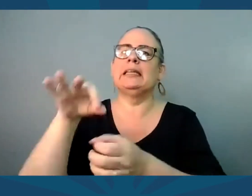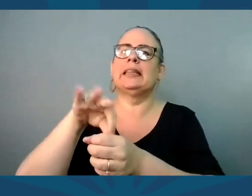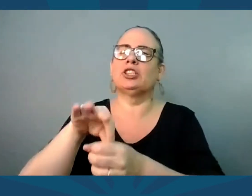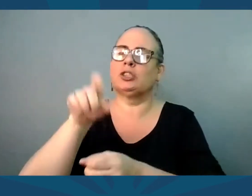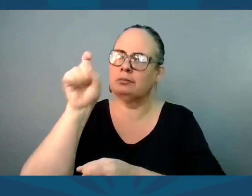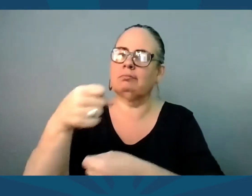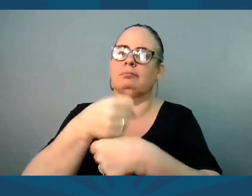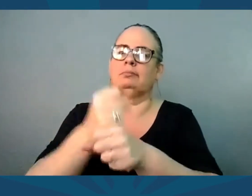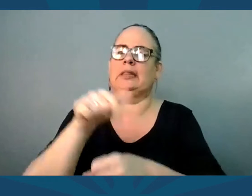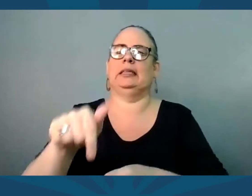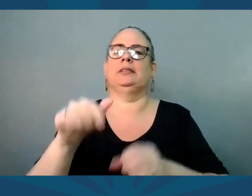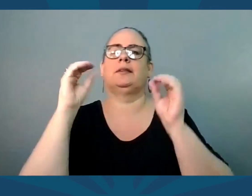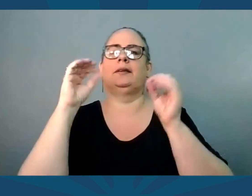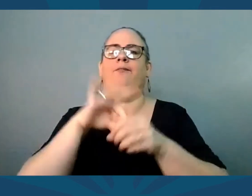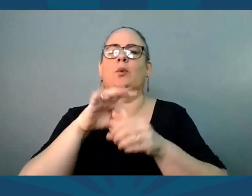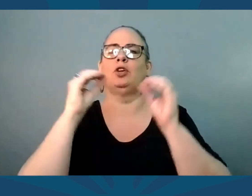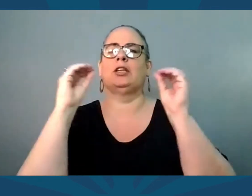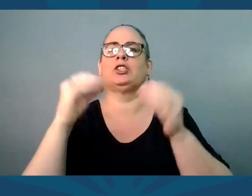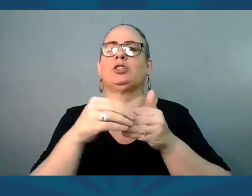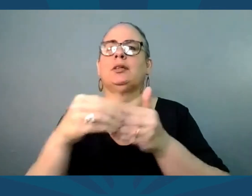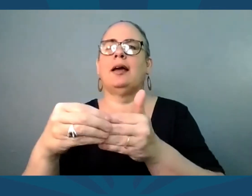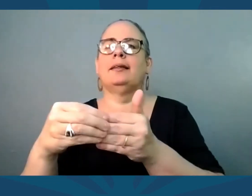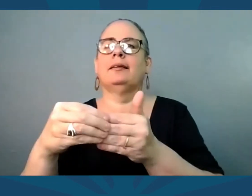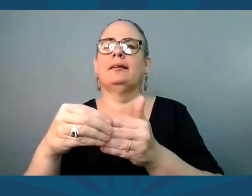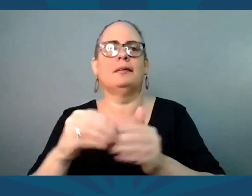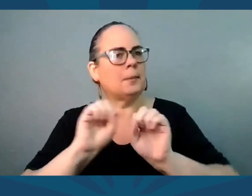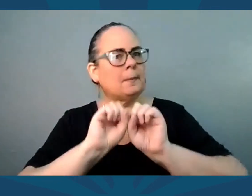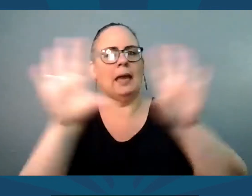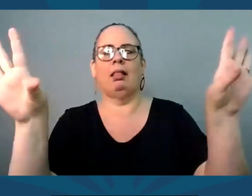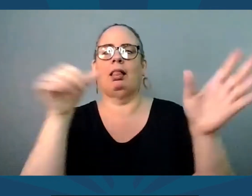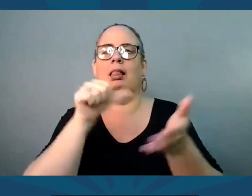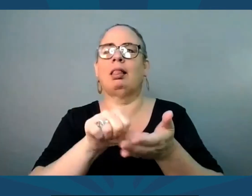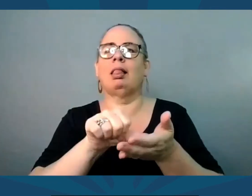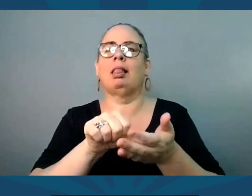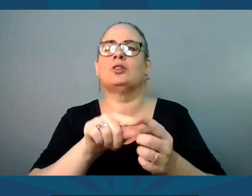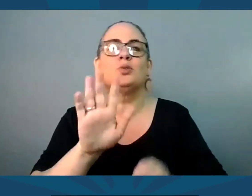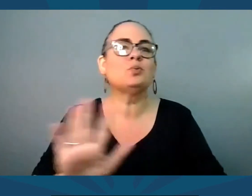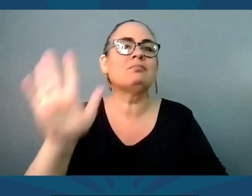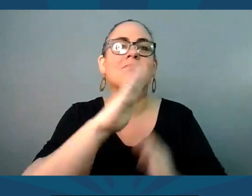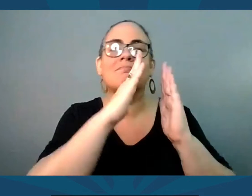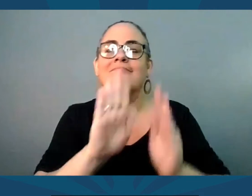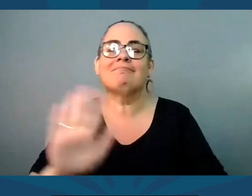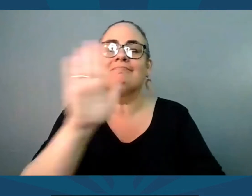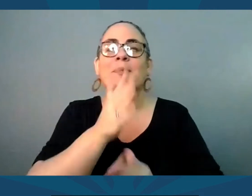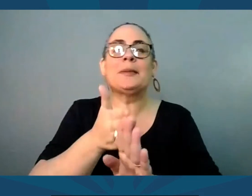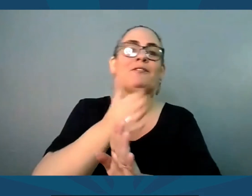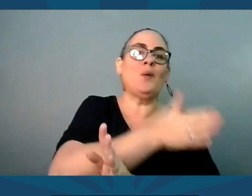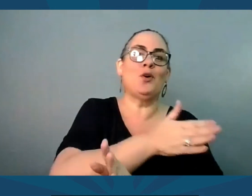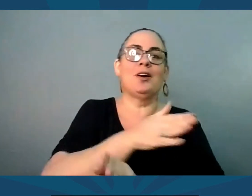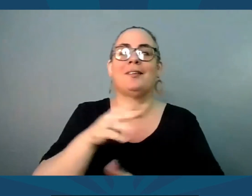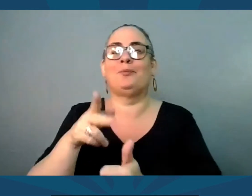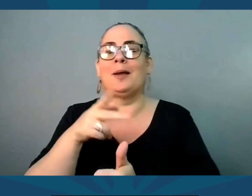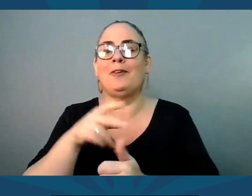Voters mandated Clean Elections create this voter education guide and mail it to households prior to the